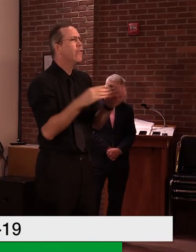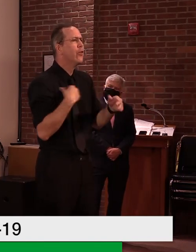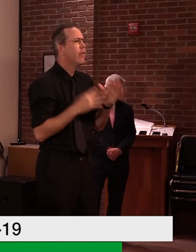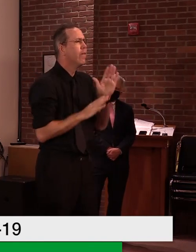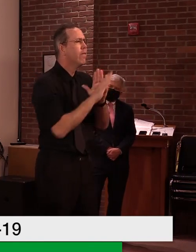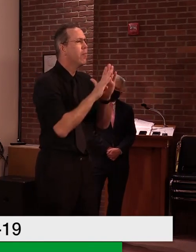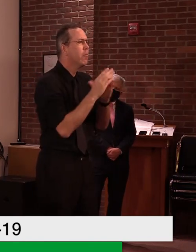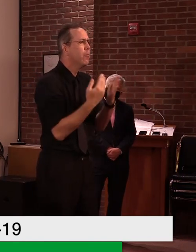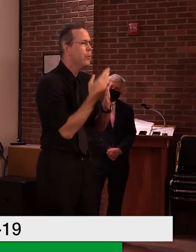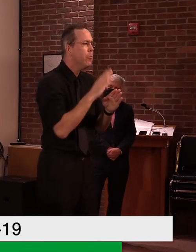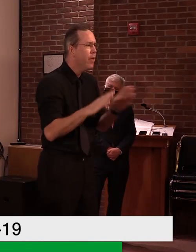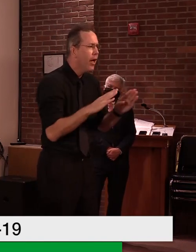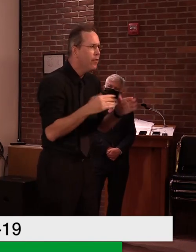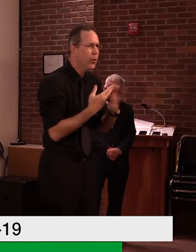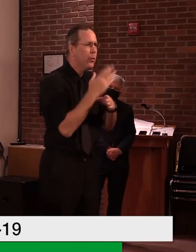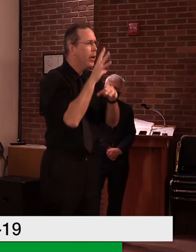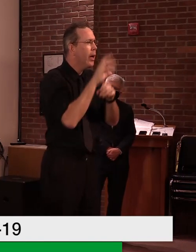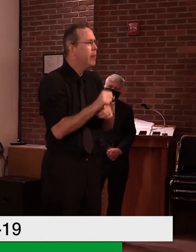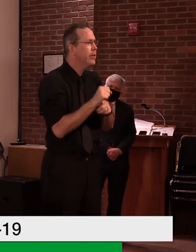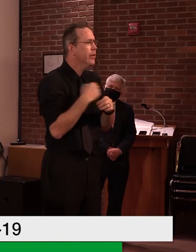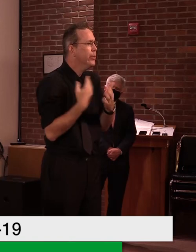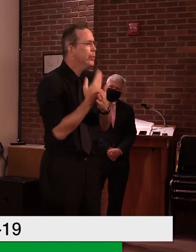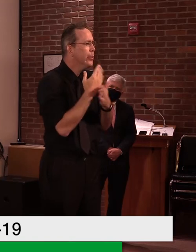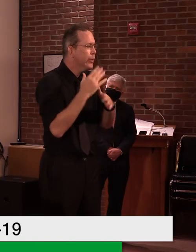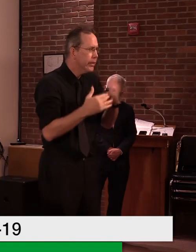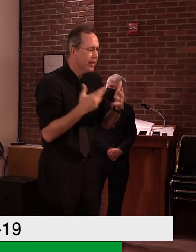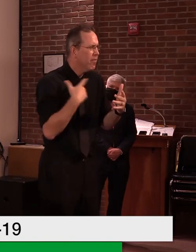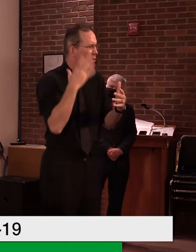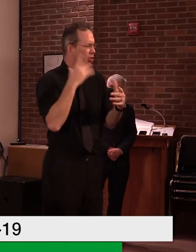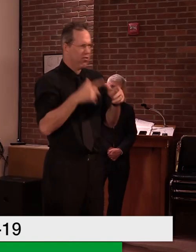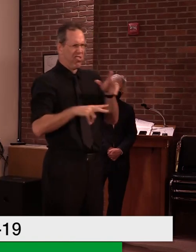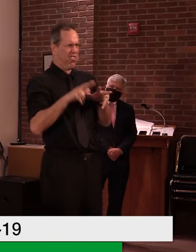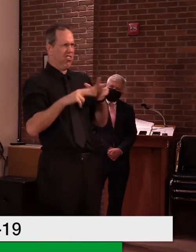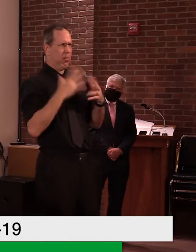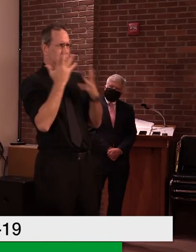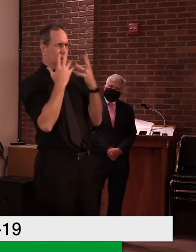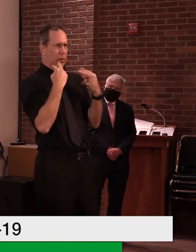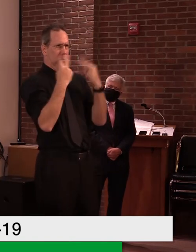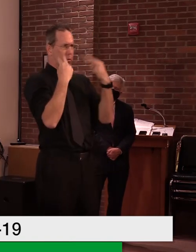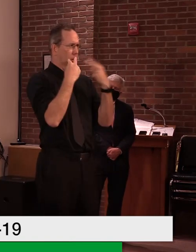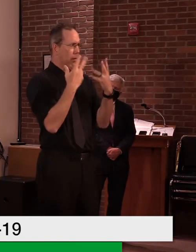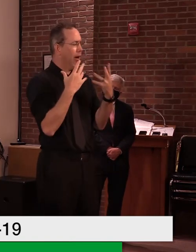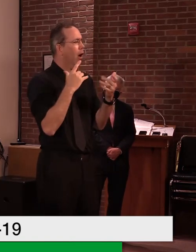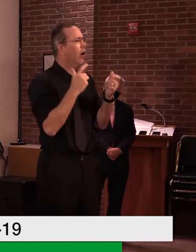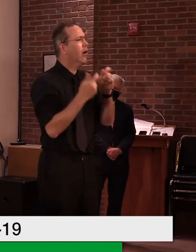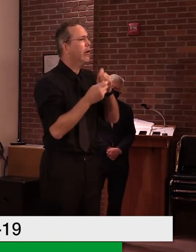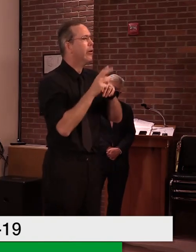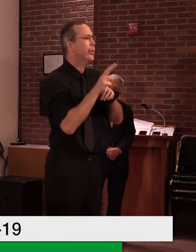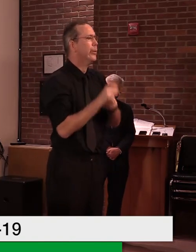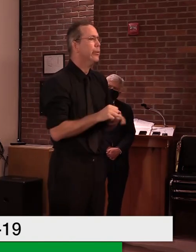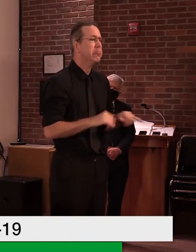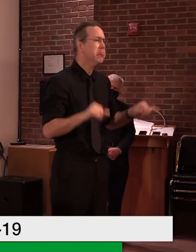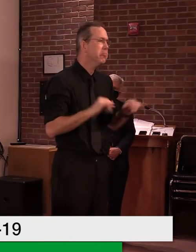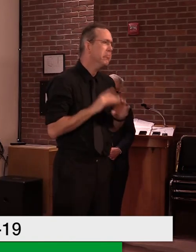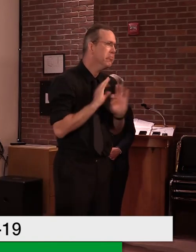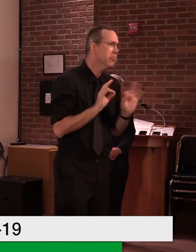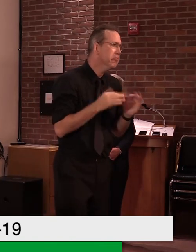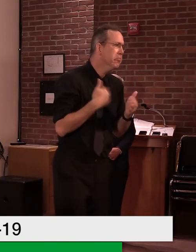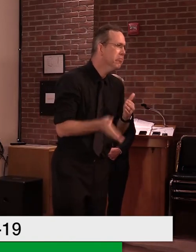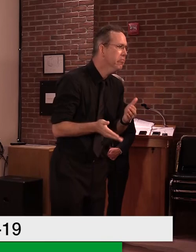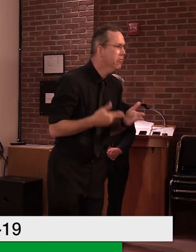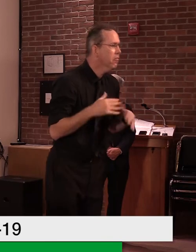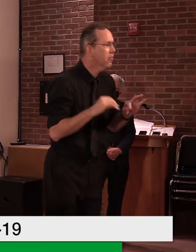politically polarized this has become by a number of different factors. So that's what I was sensitive